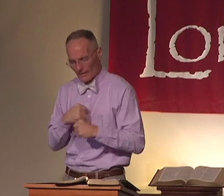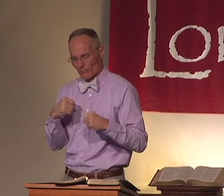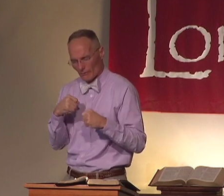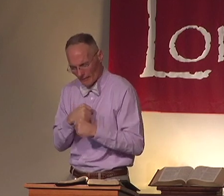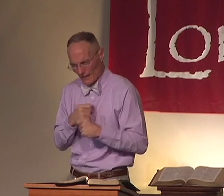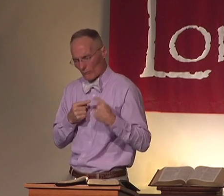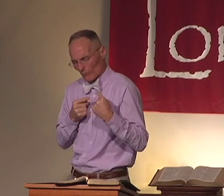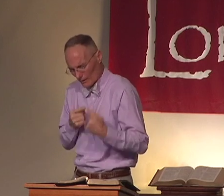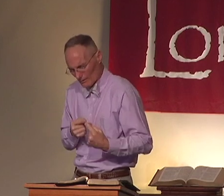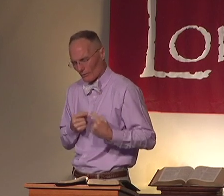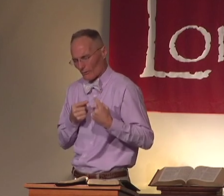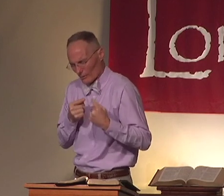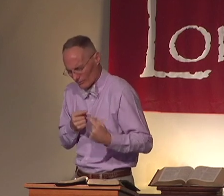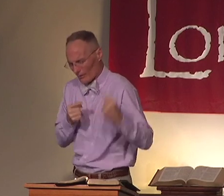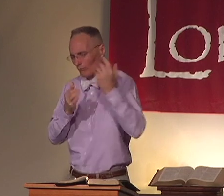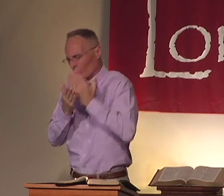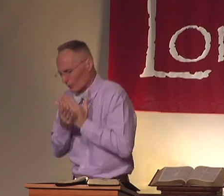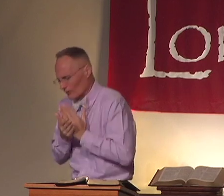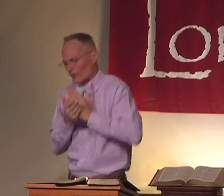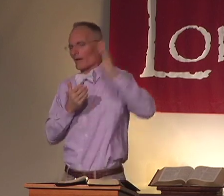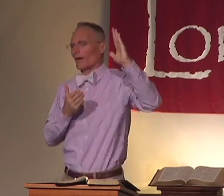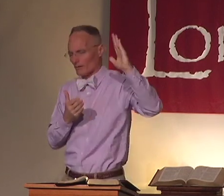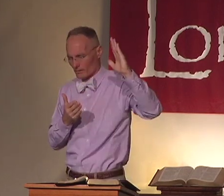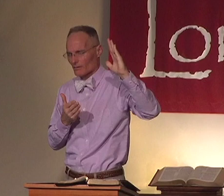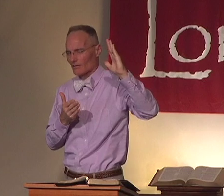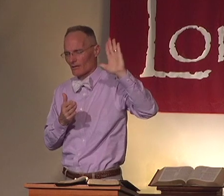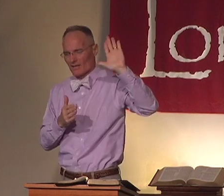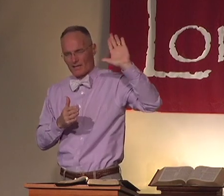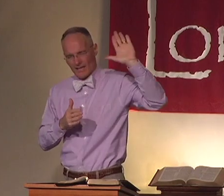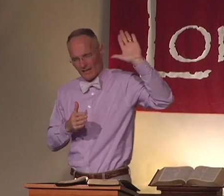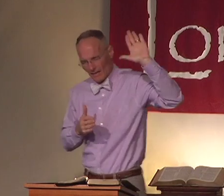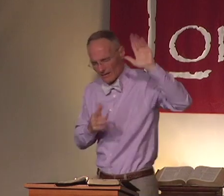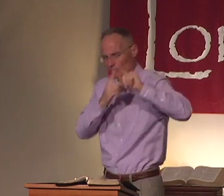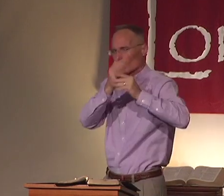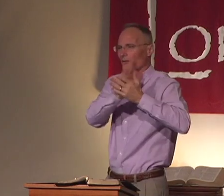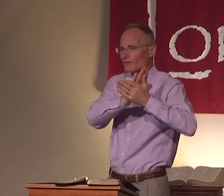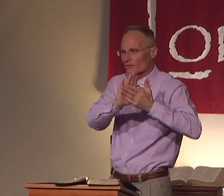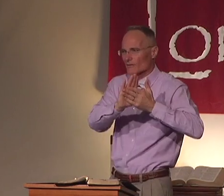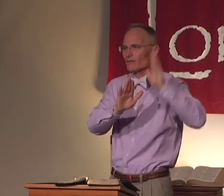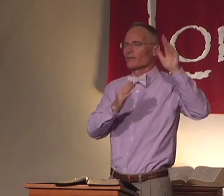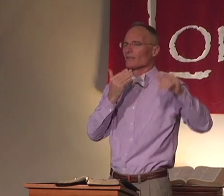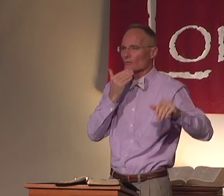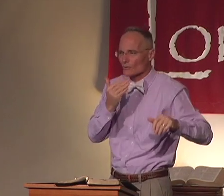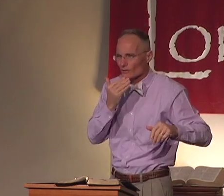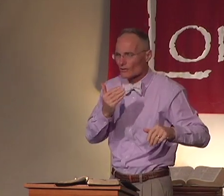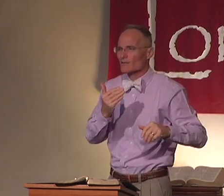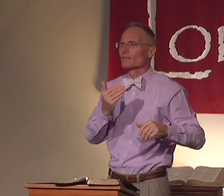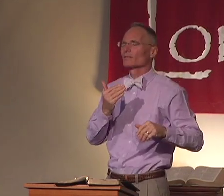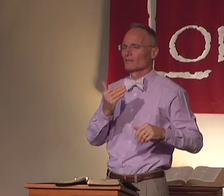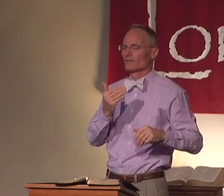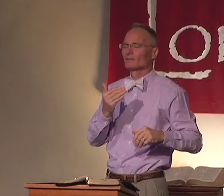you are fighting and struggling and rejecting his righteousness, his